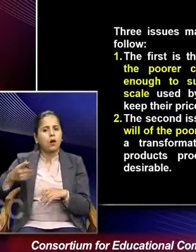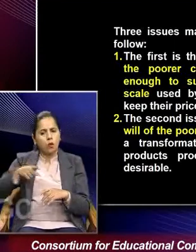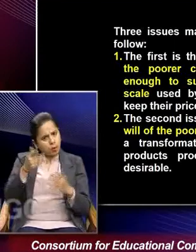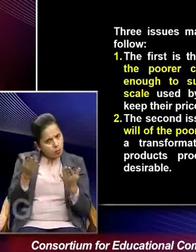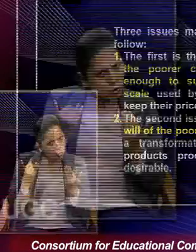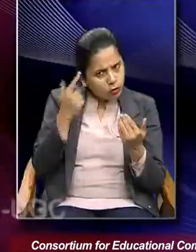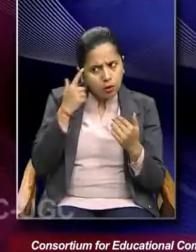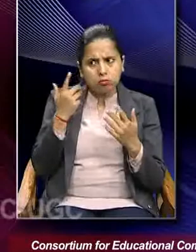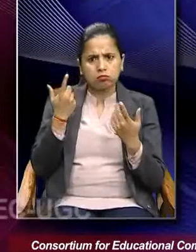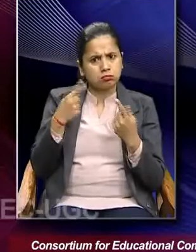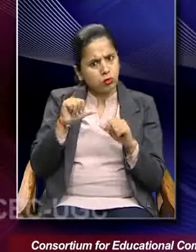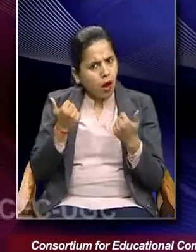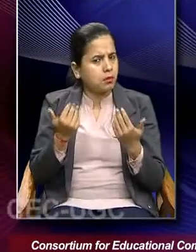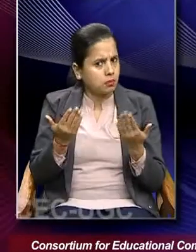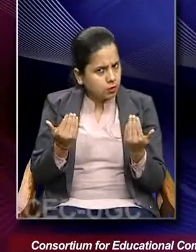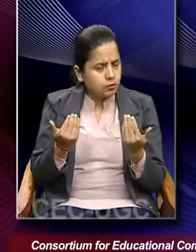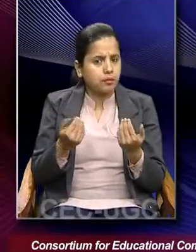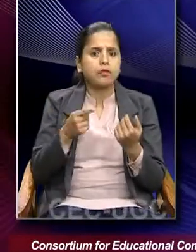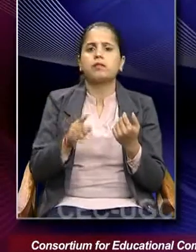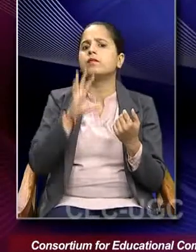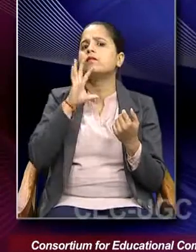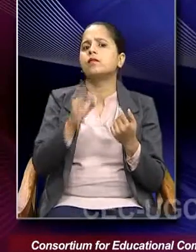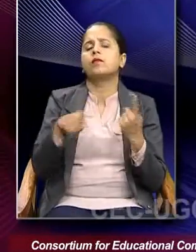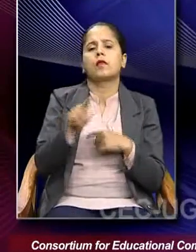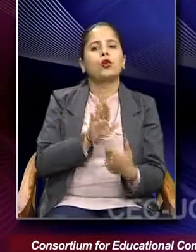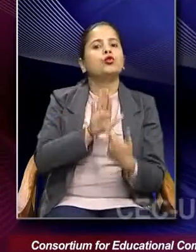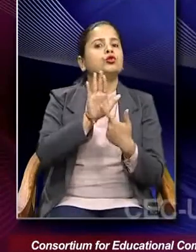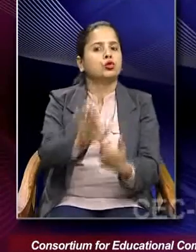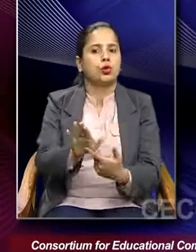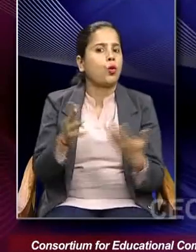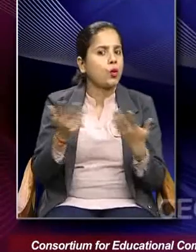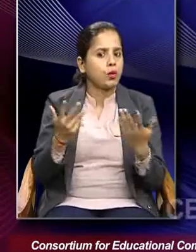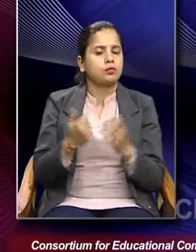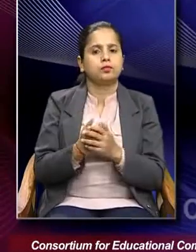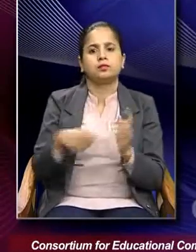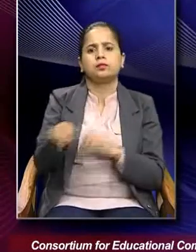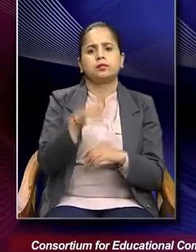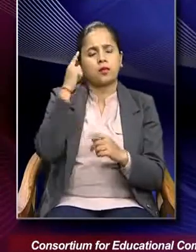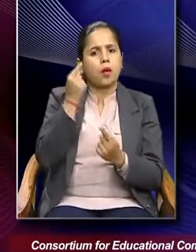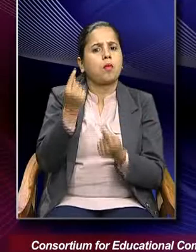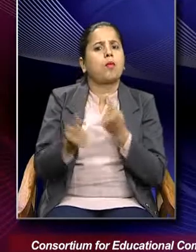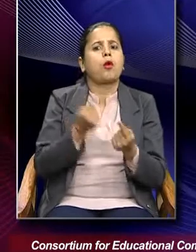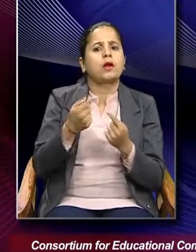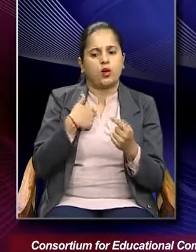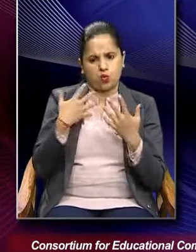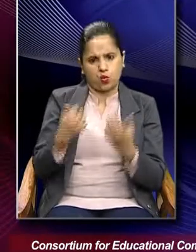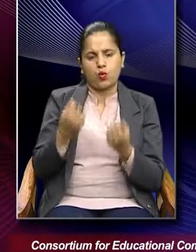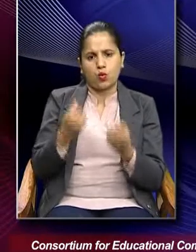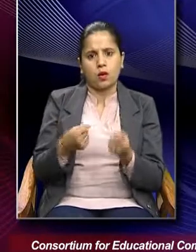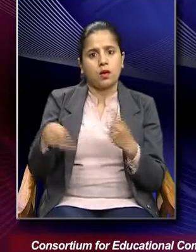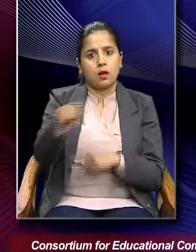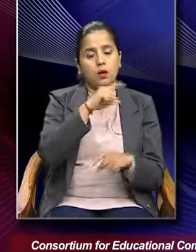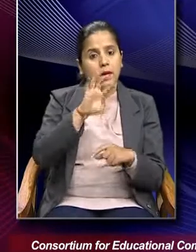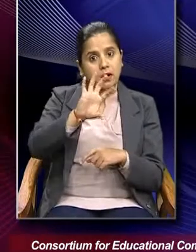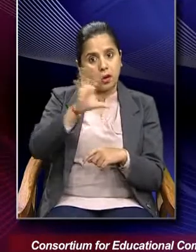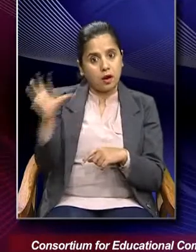even desirable. It basically indicates towards the political will. So whether these